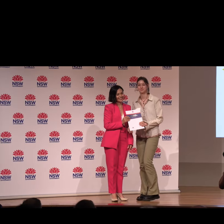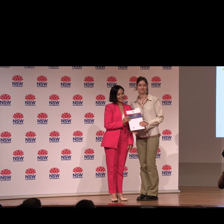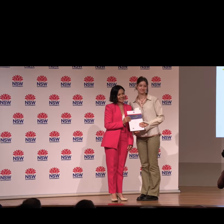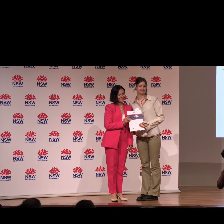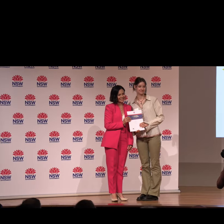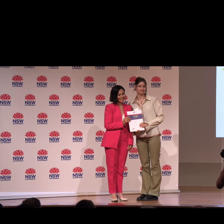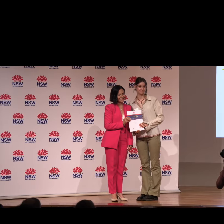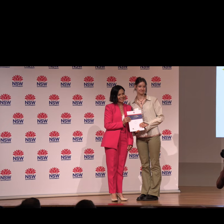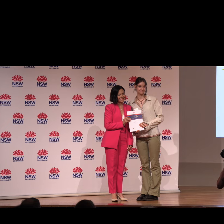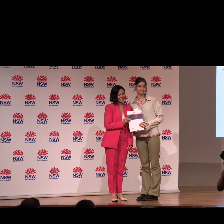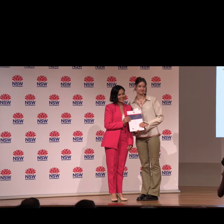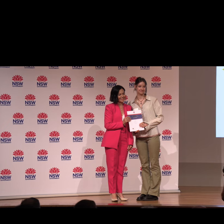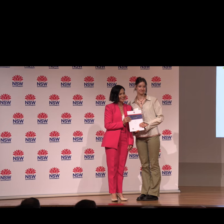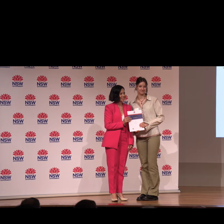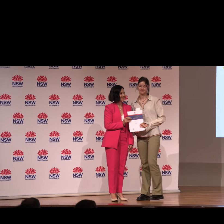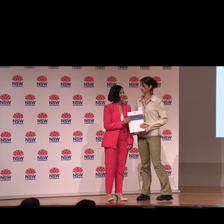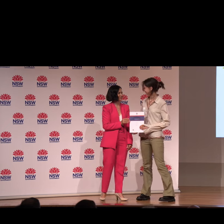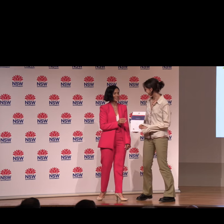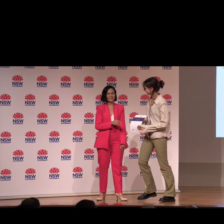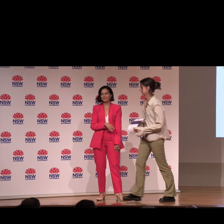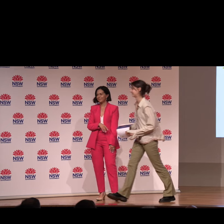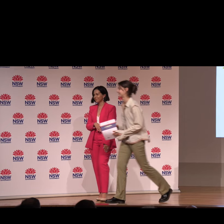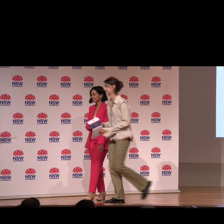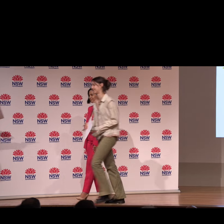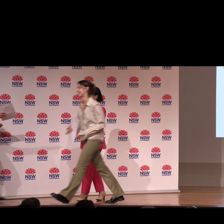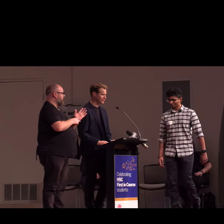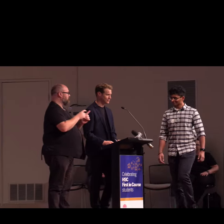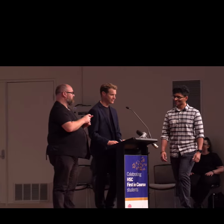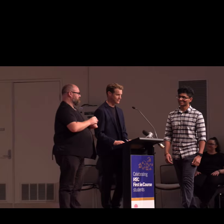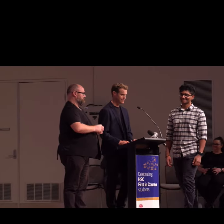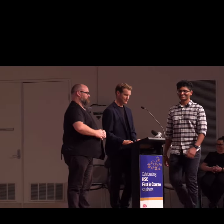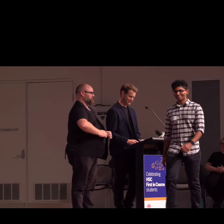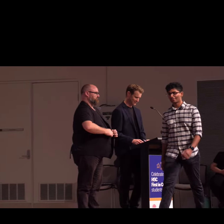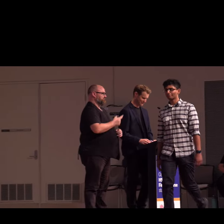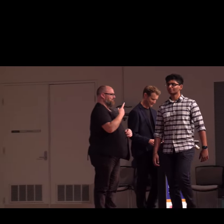In German extension, Anand Harsha Jayanti, The King's School.